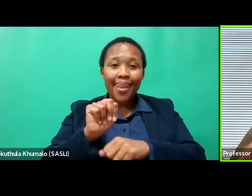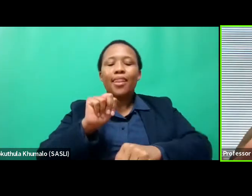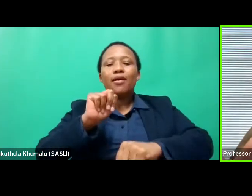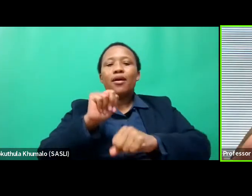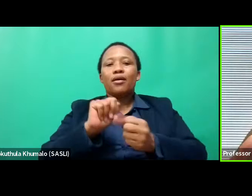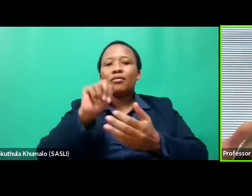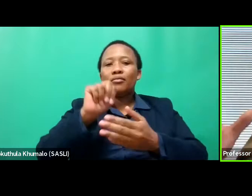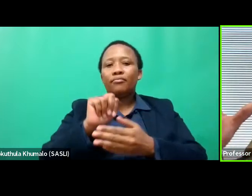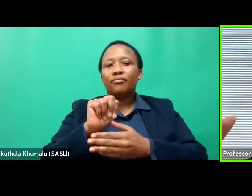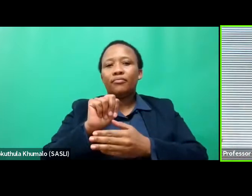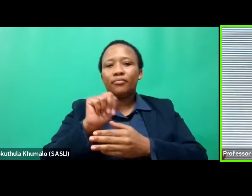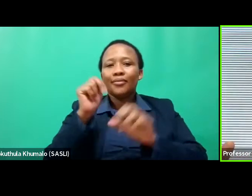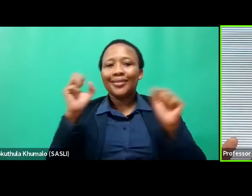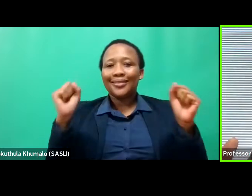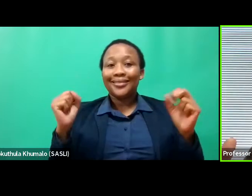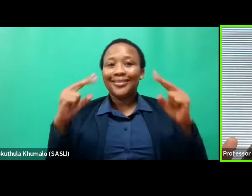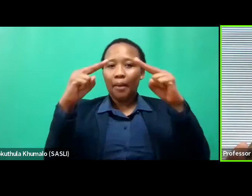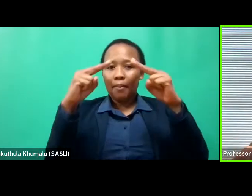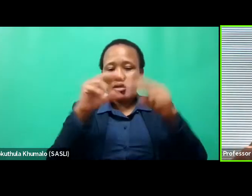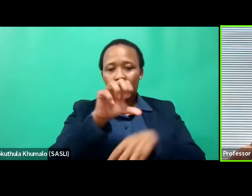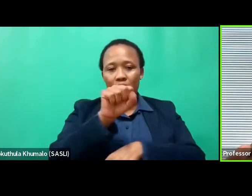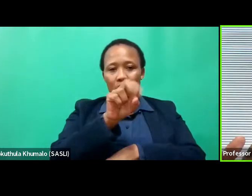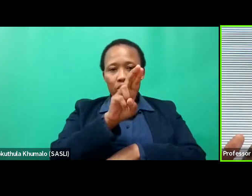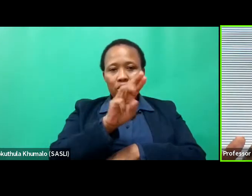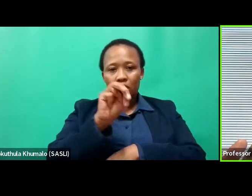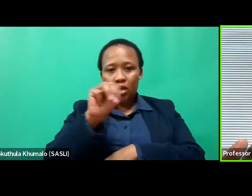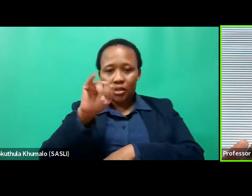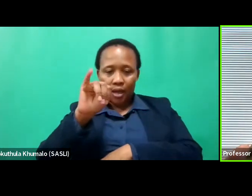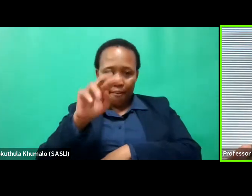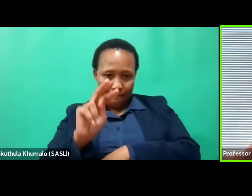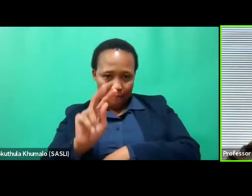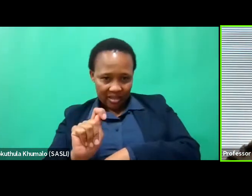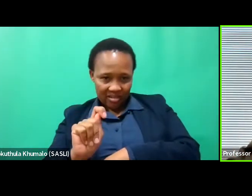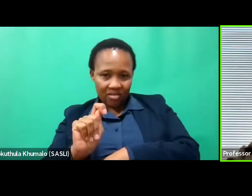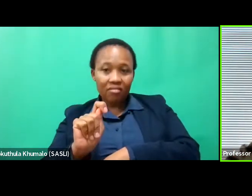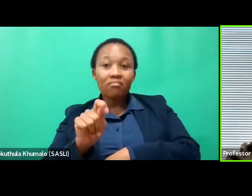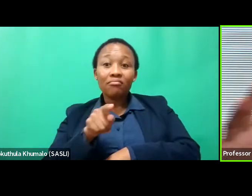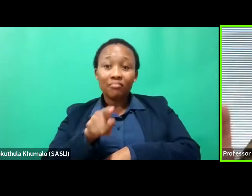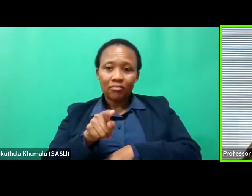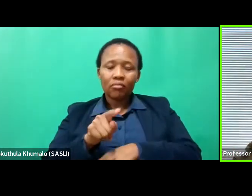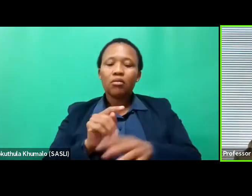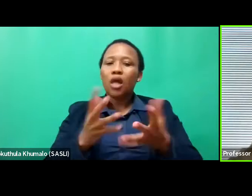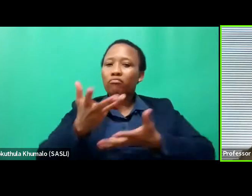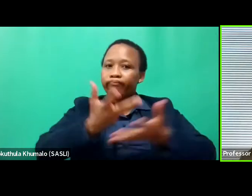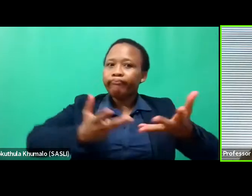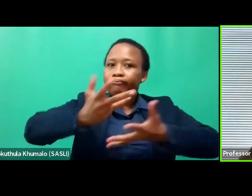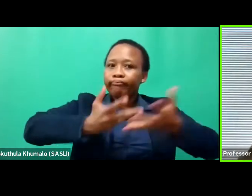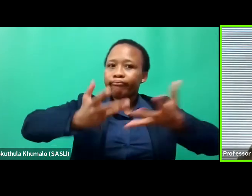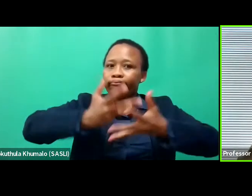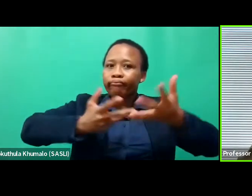people talking about the problems of marginalized people in the world